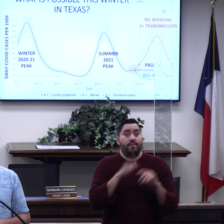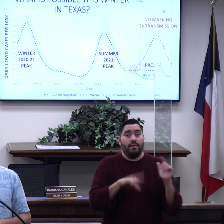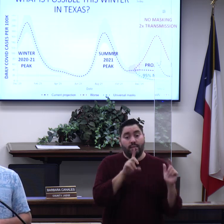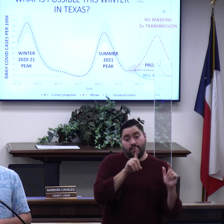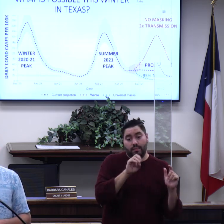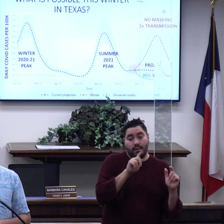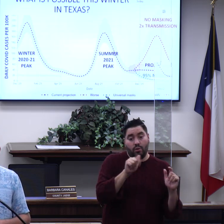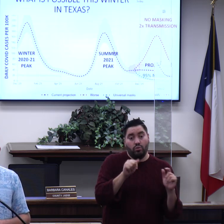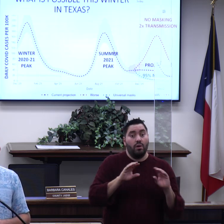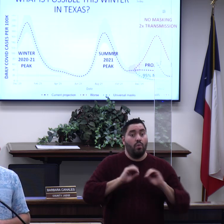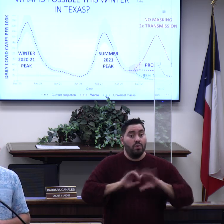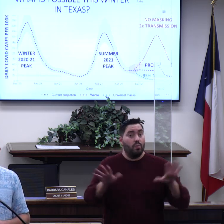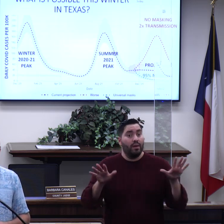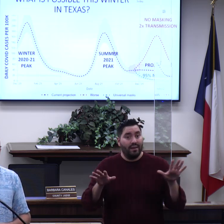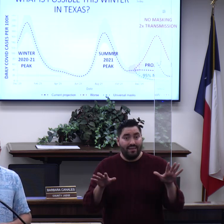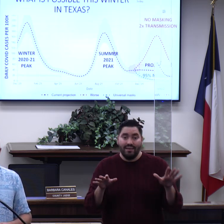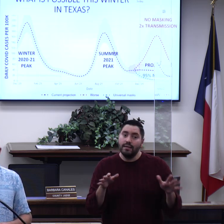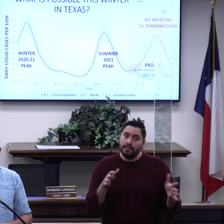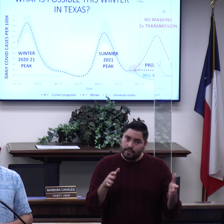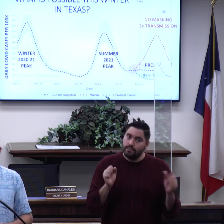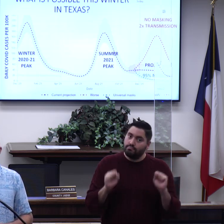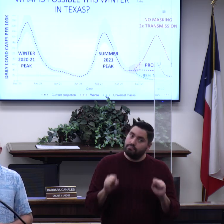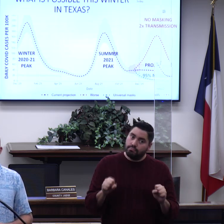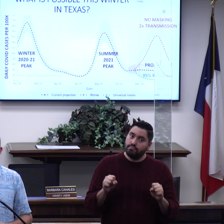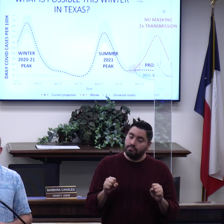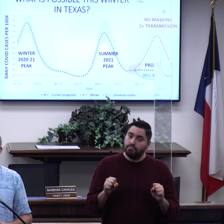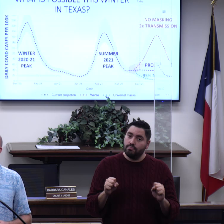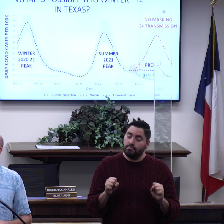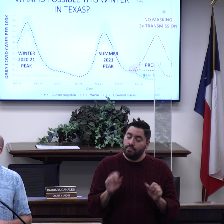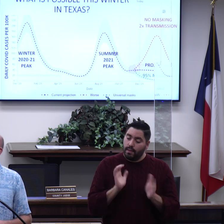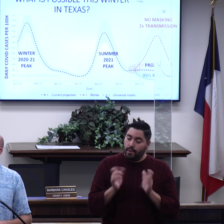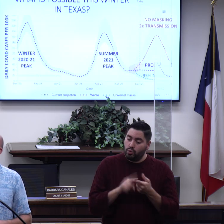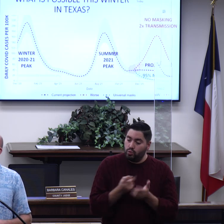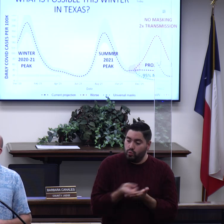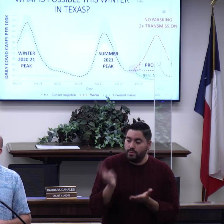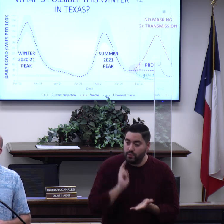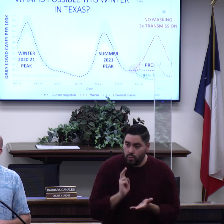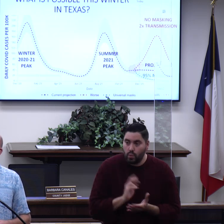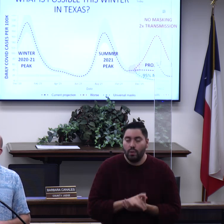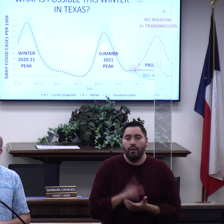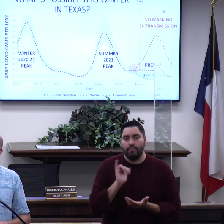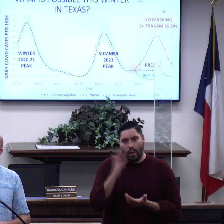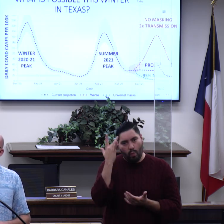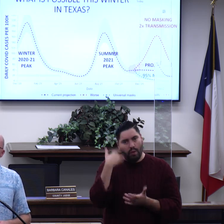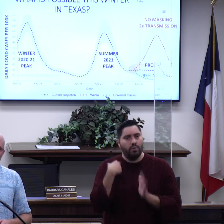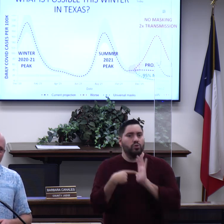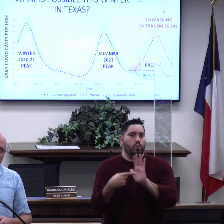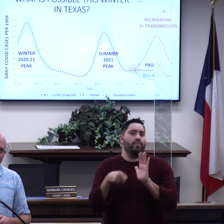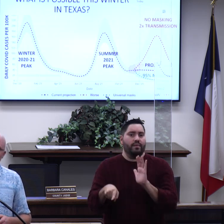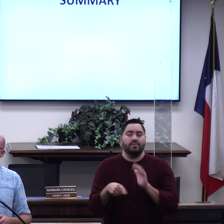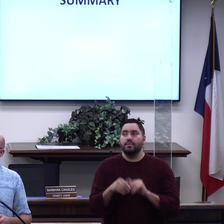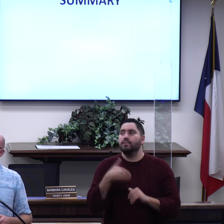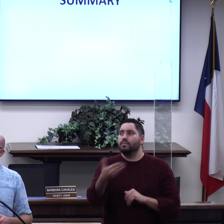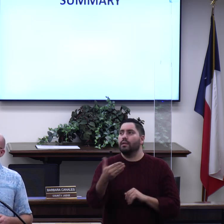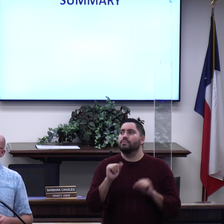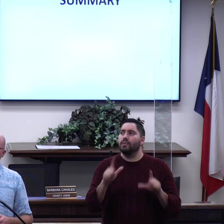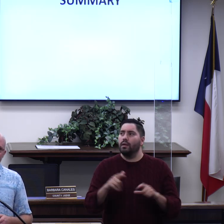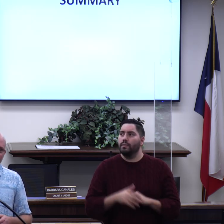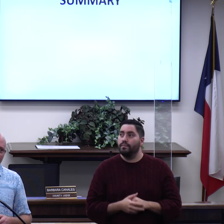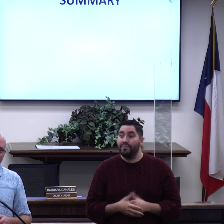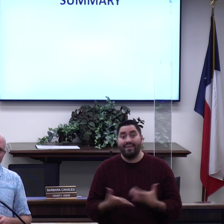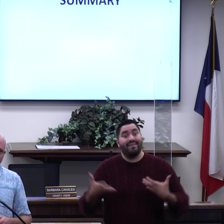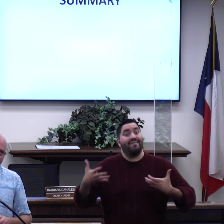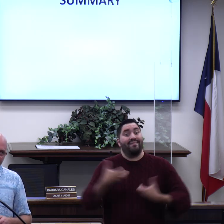to be closer to the realm of possibility than it was 2 weeks ago, which is why we show this. Next slide.